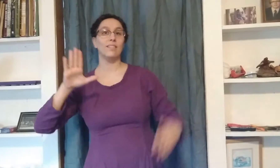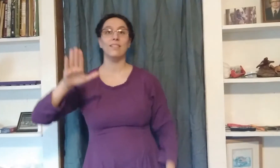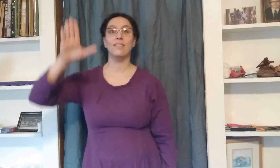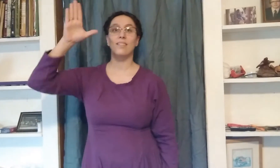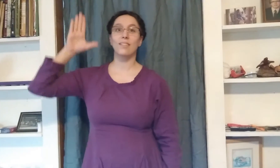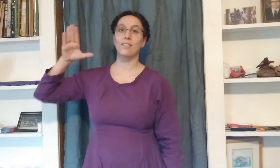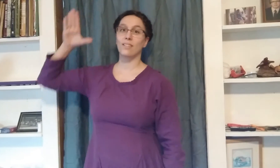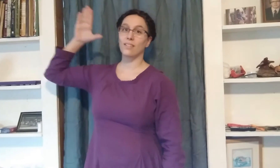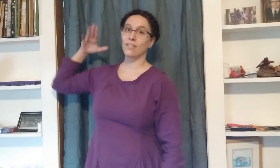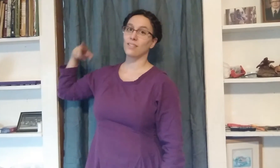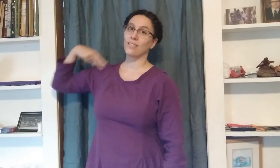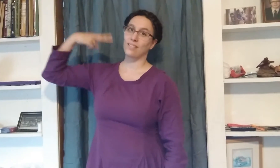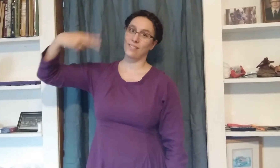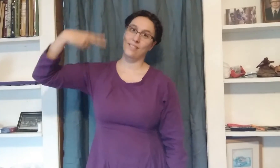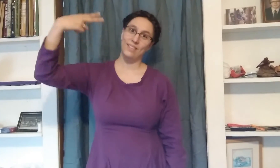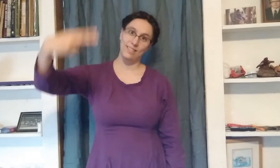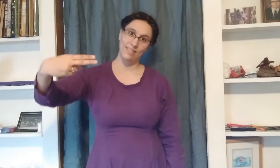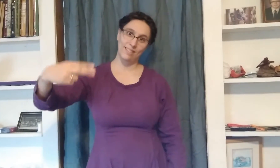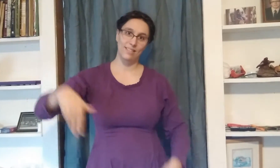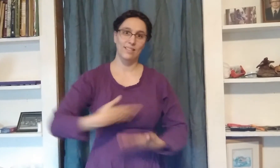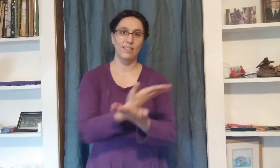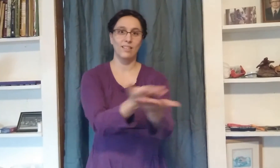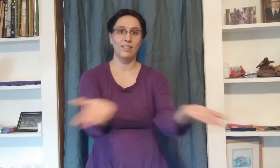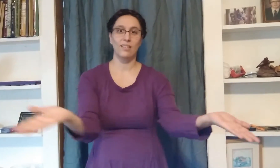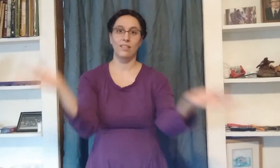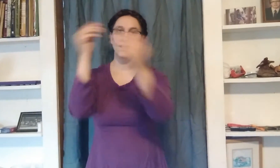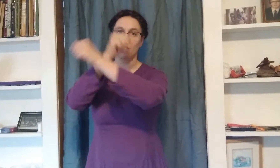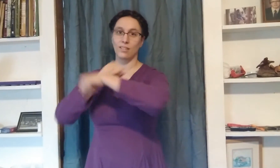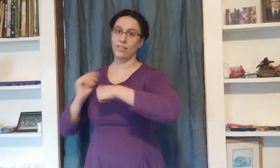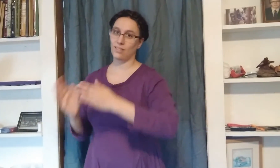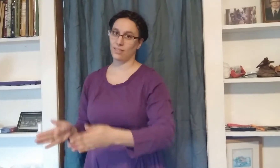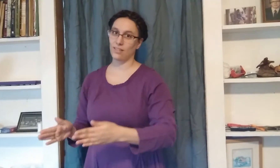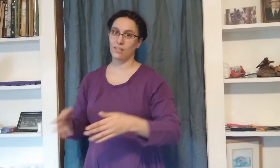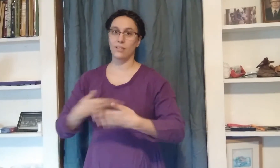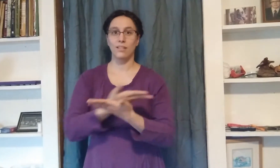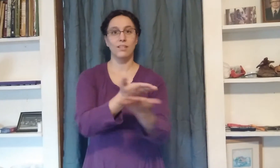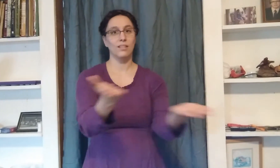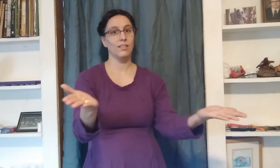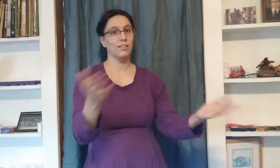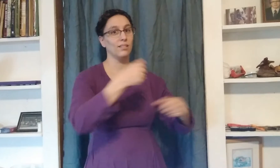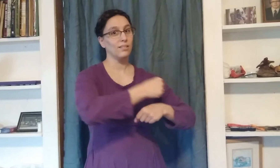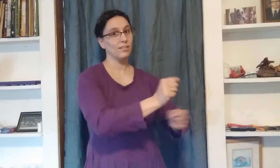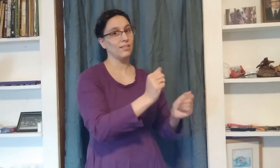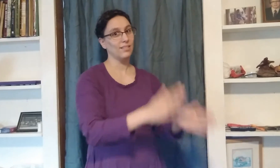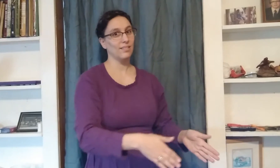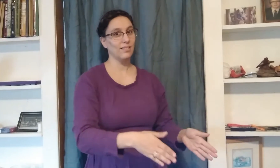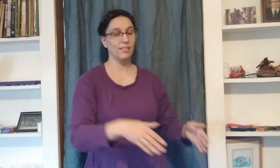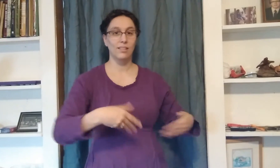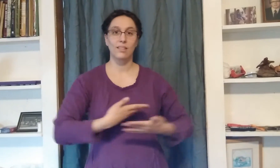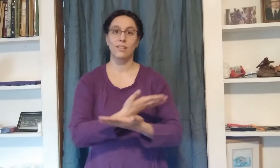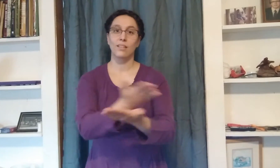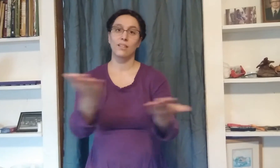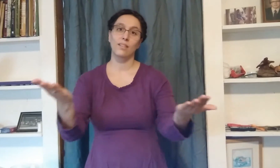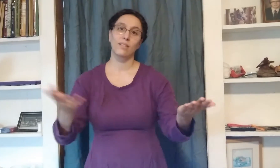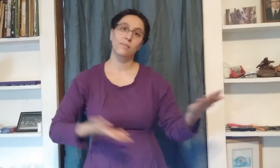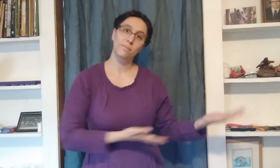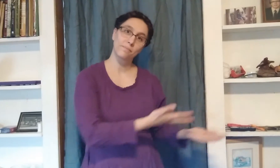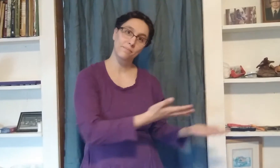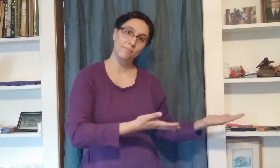our eyes. We are the fighters, we are the makers. We are in